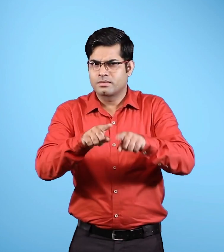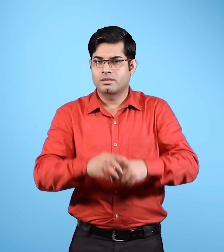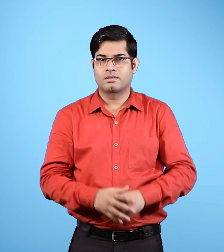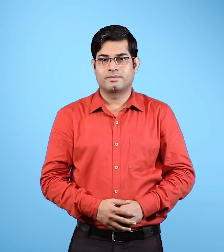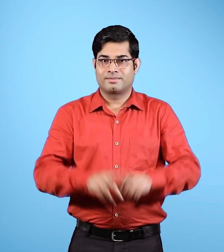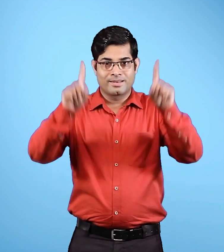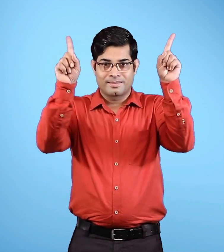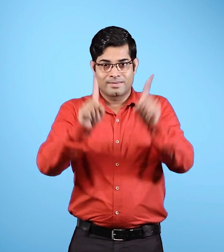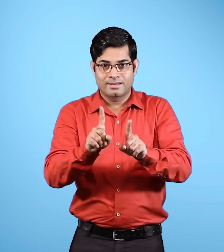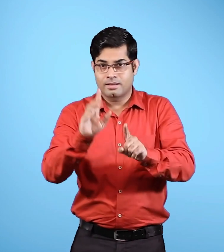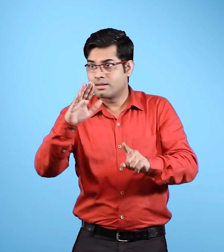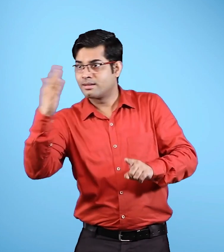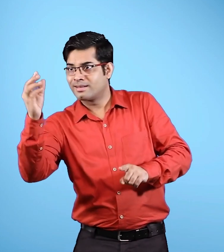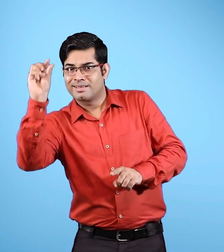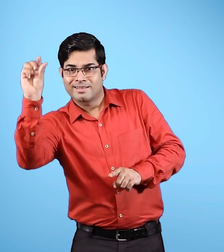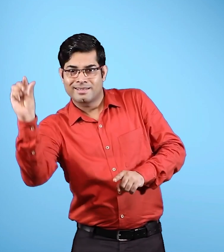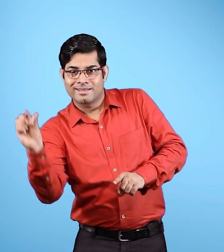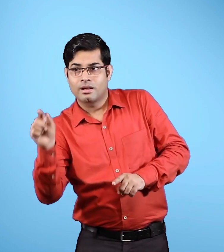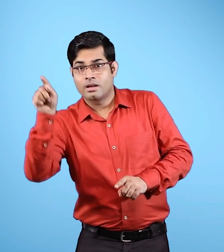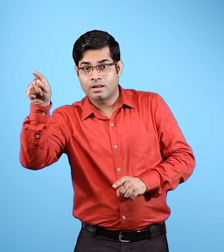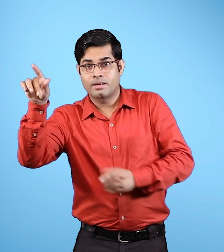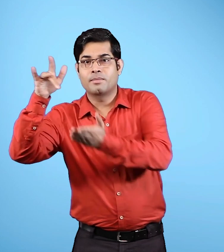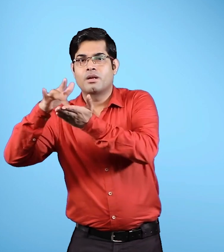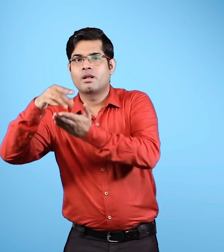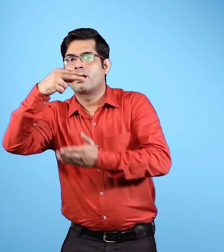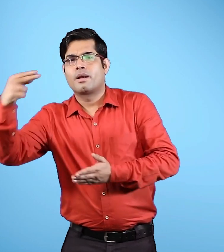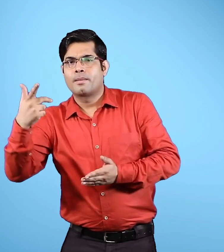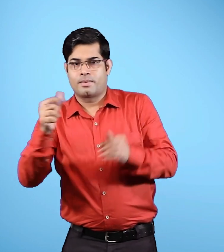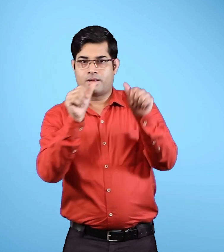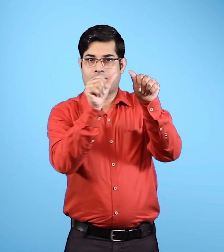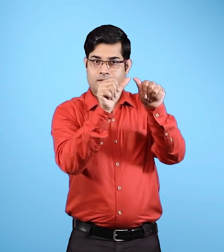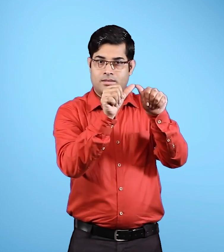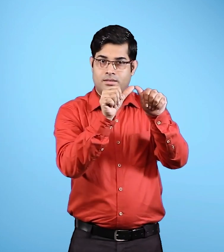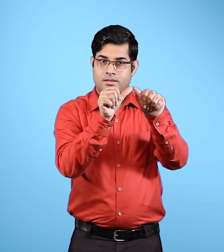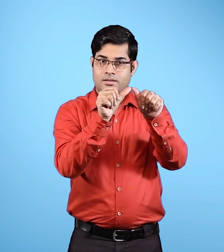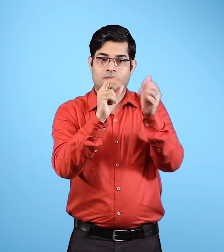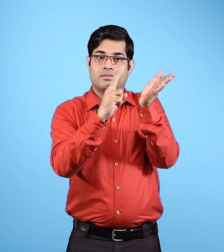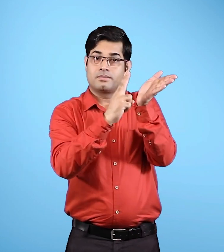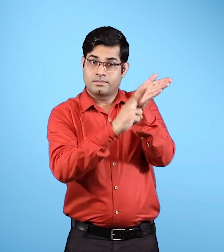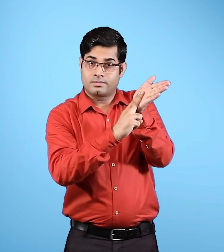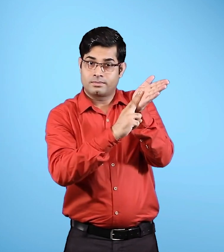For example, today, most people living in the Andaman Islands